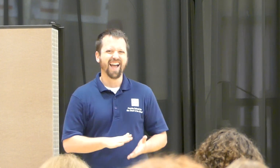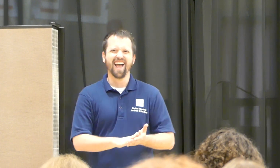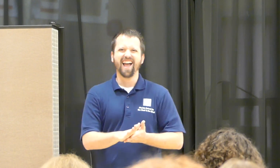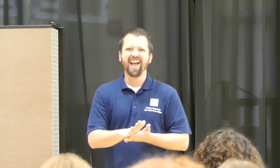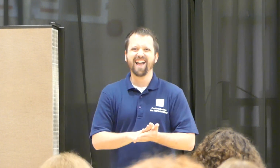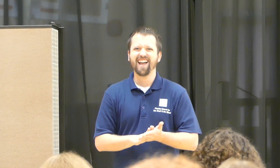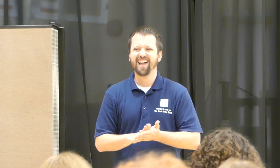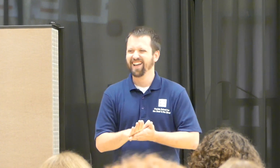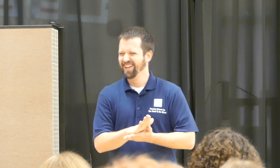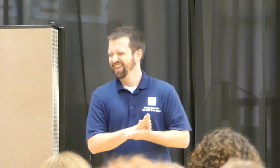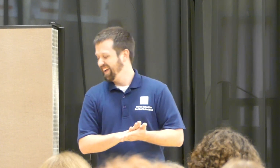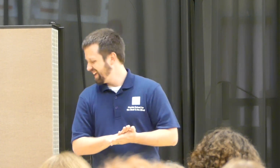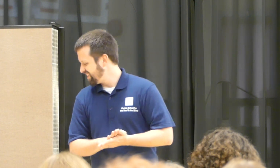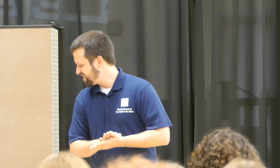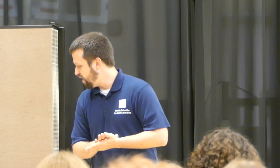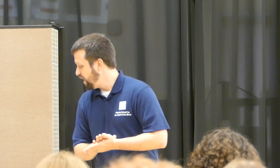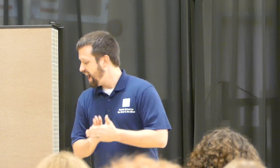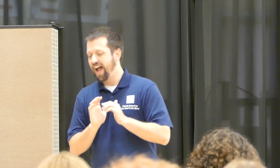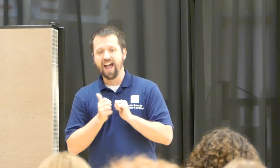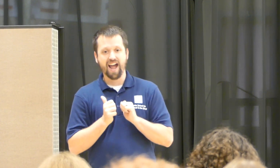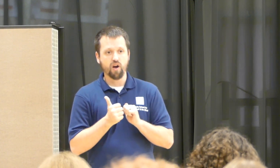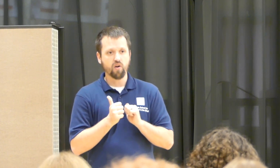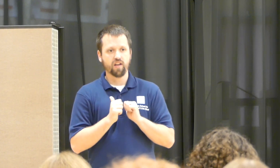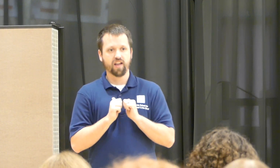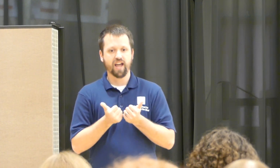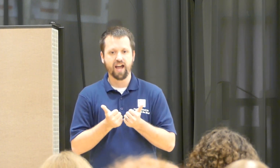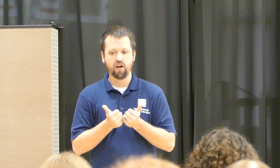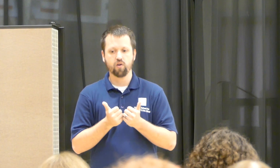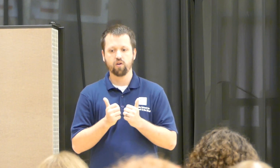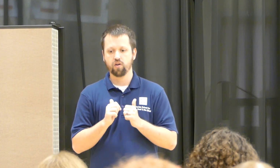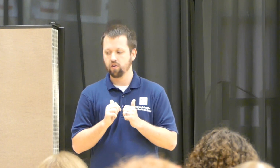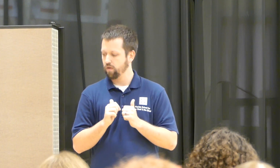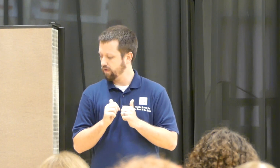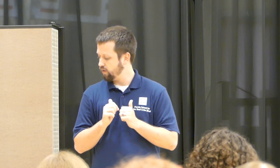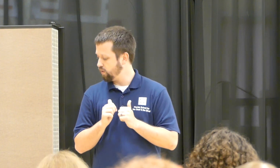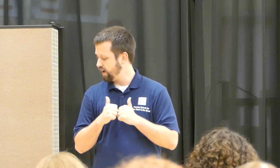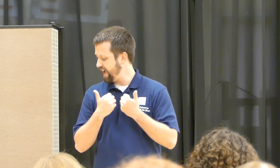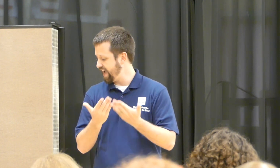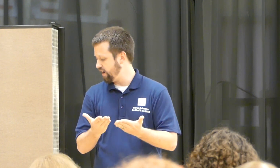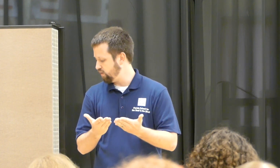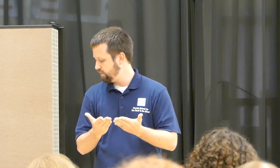back there. So how, or how.